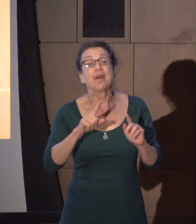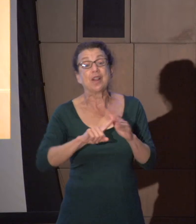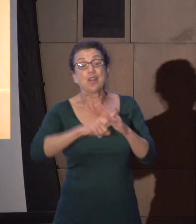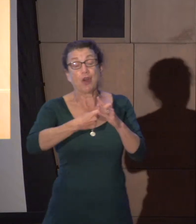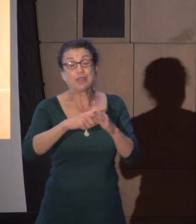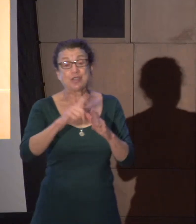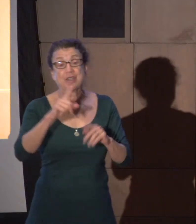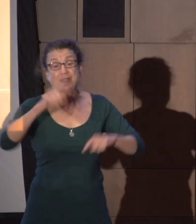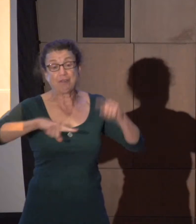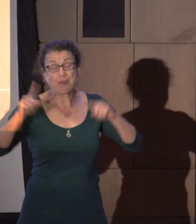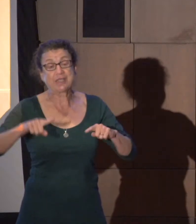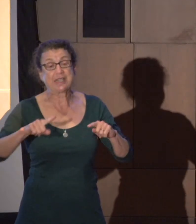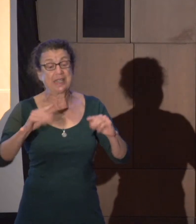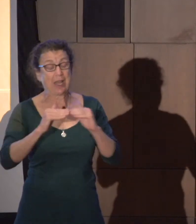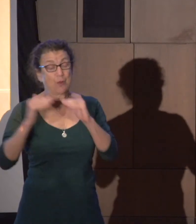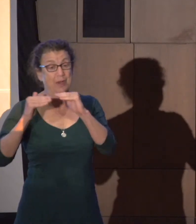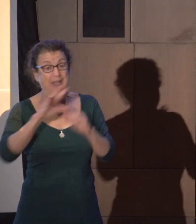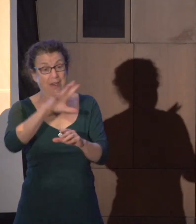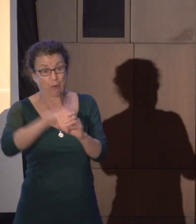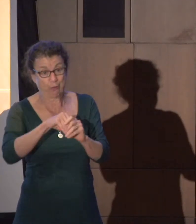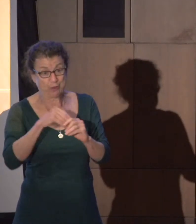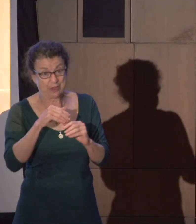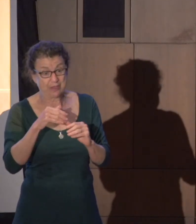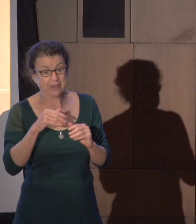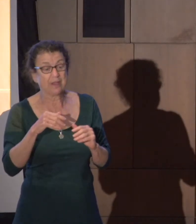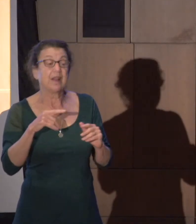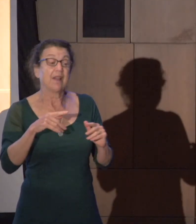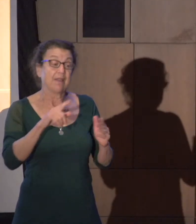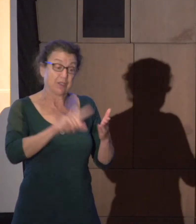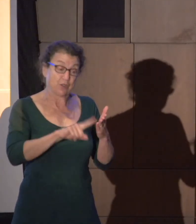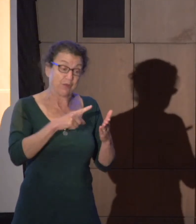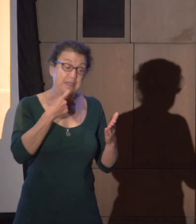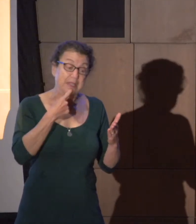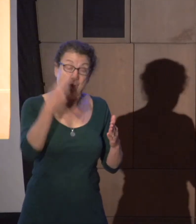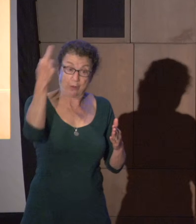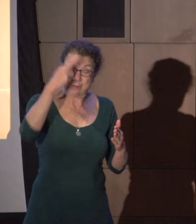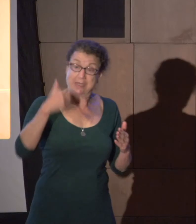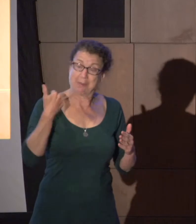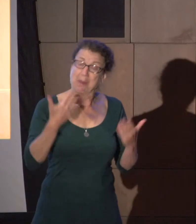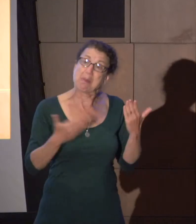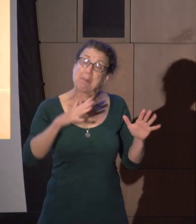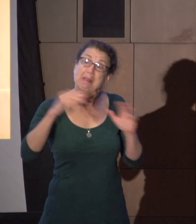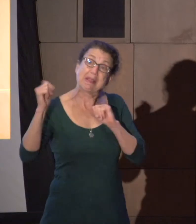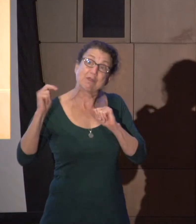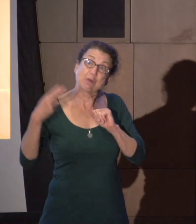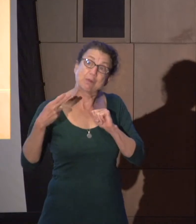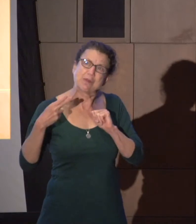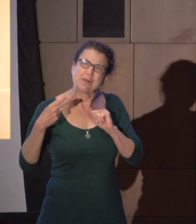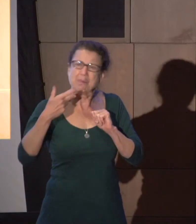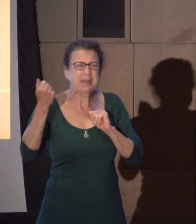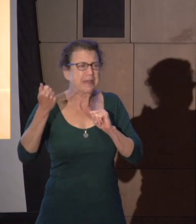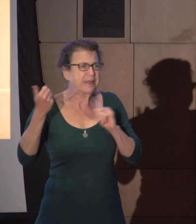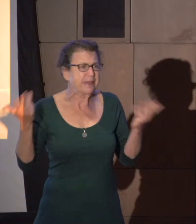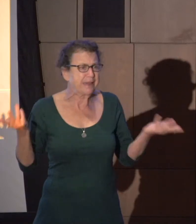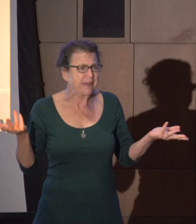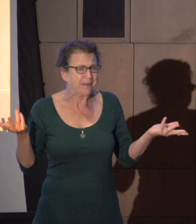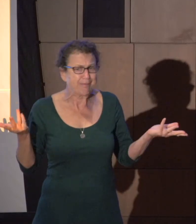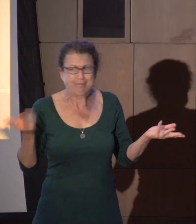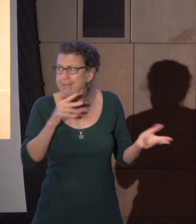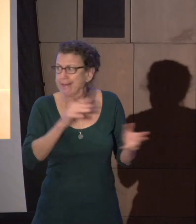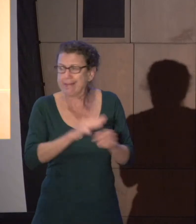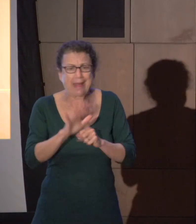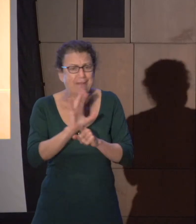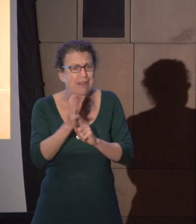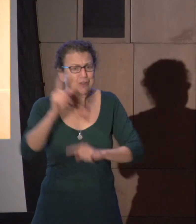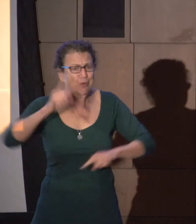our Diversity, Equity, and Inclusion series. Our survey data tells us that one of the reasons young people might leave New Hampshire is due to our lack of